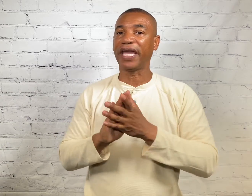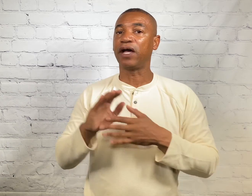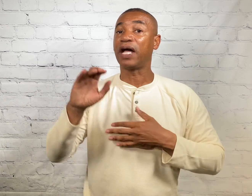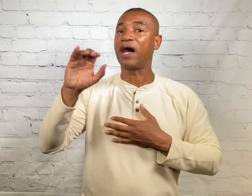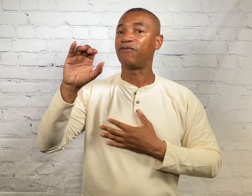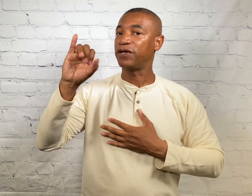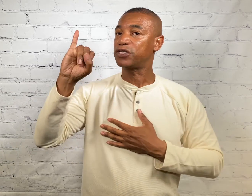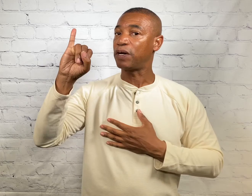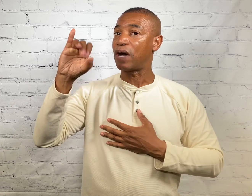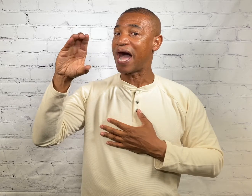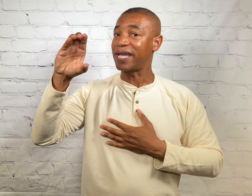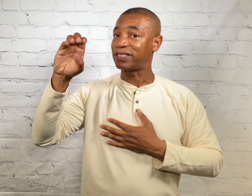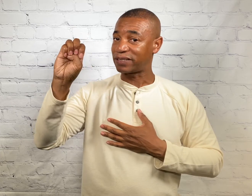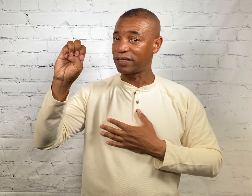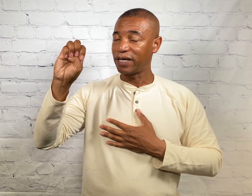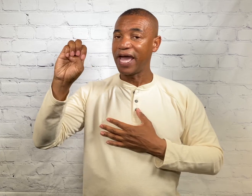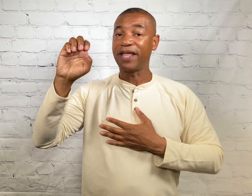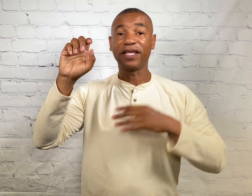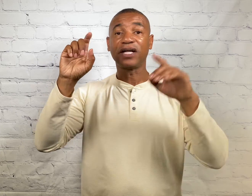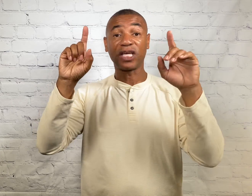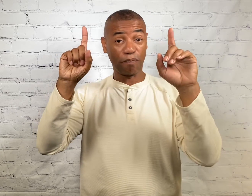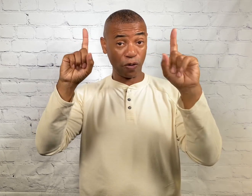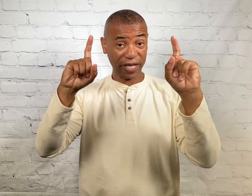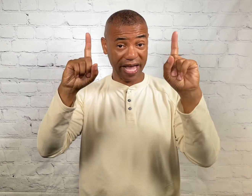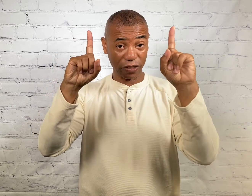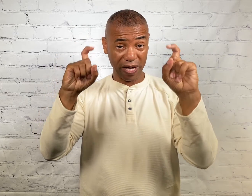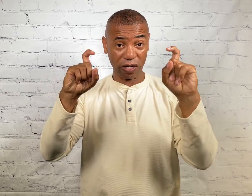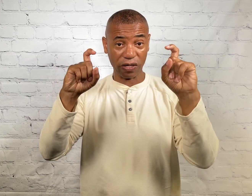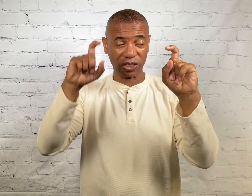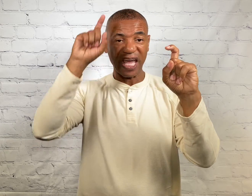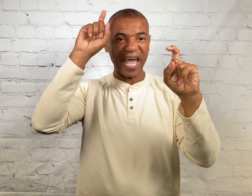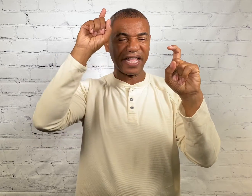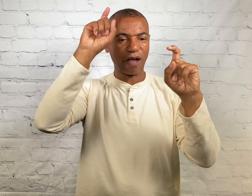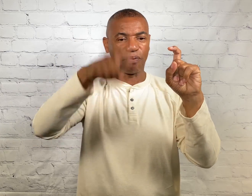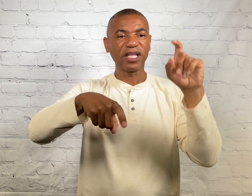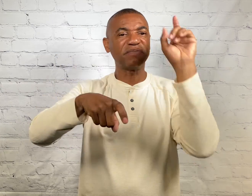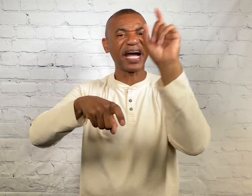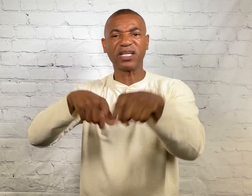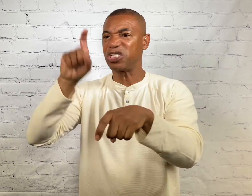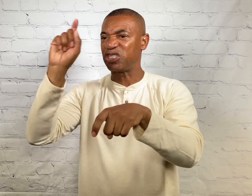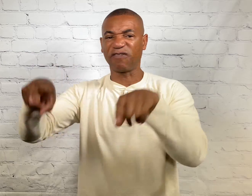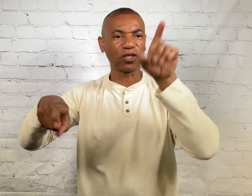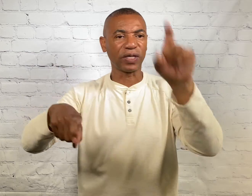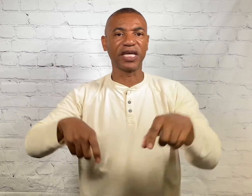hail, I'll fingerspell ice, and then I'll take both hands, make hooks, and then I'll bring them down in just different